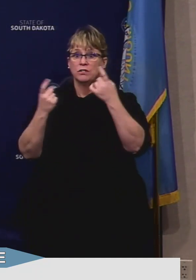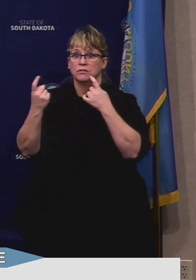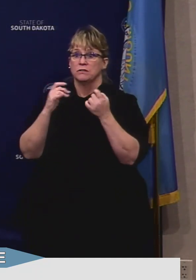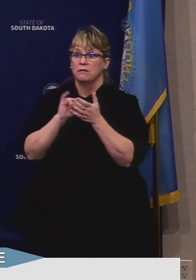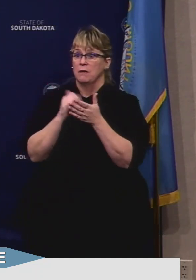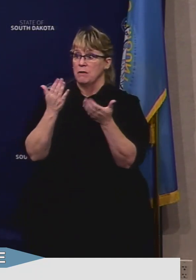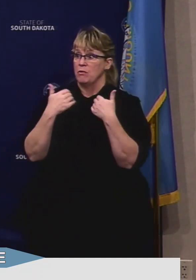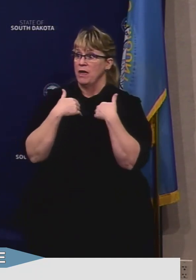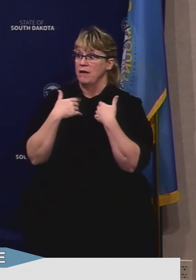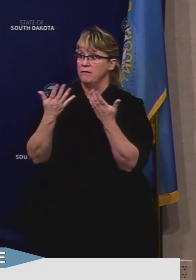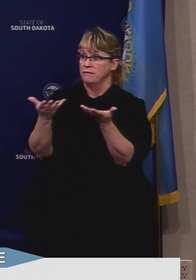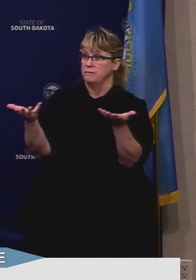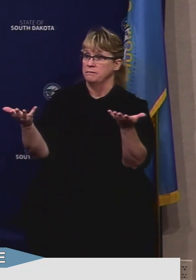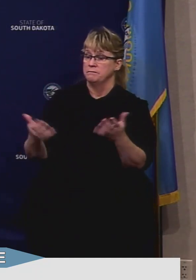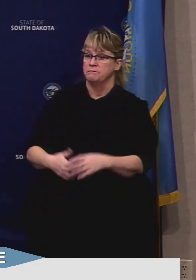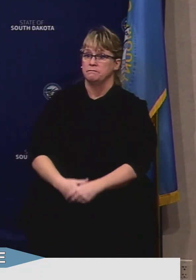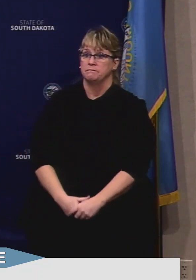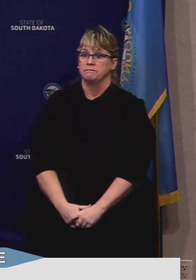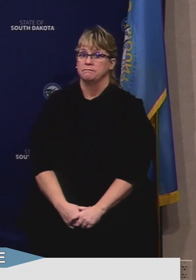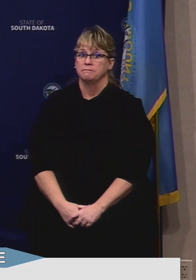that you may have for me.